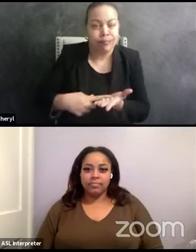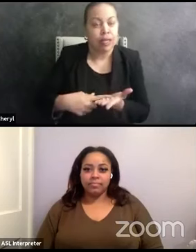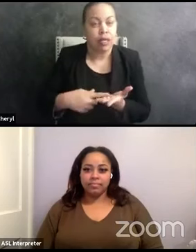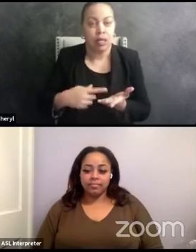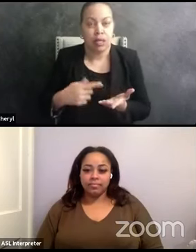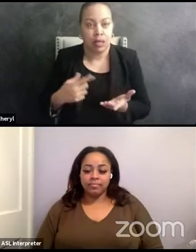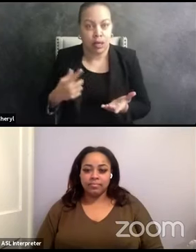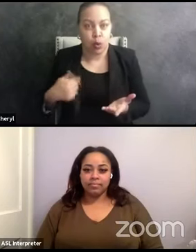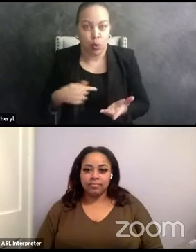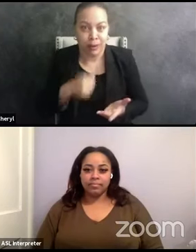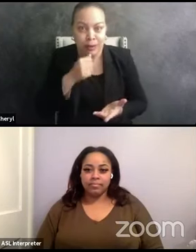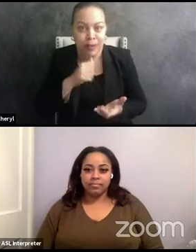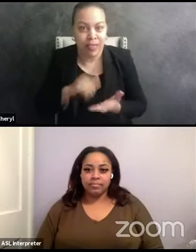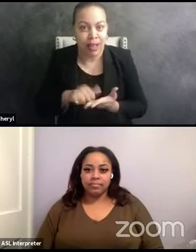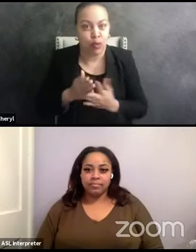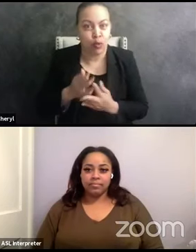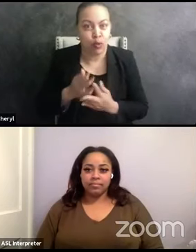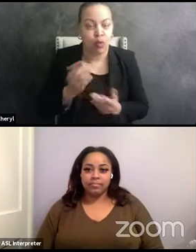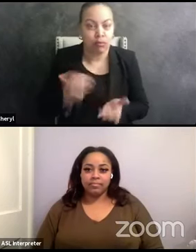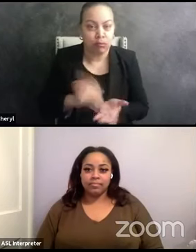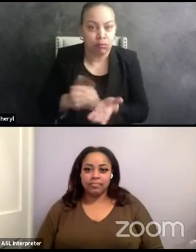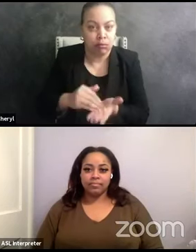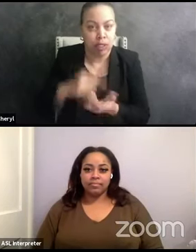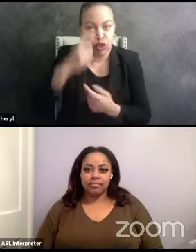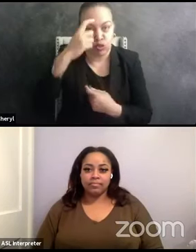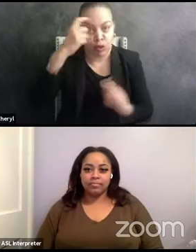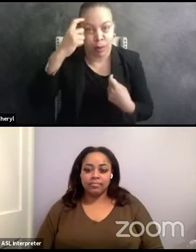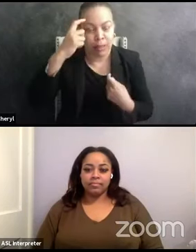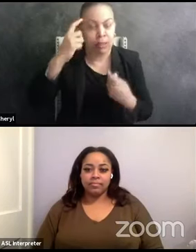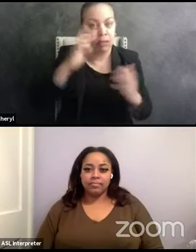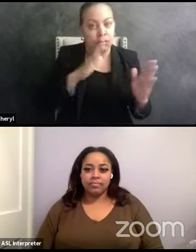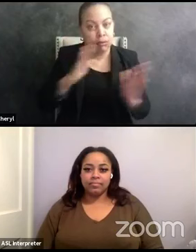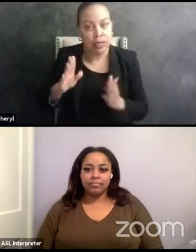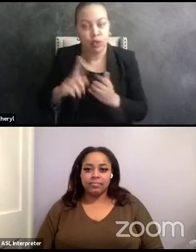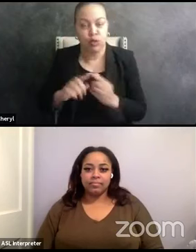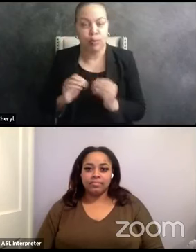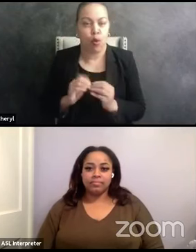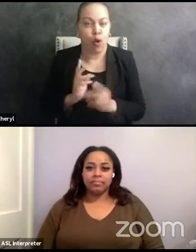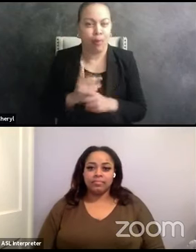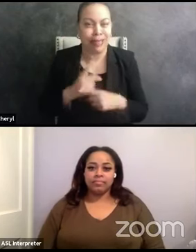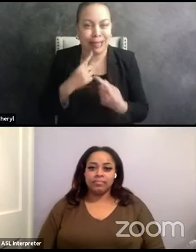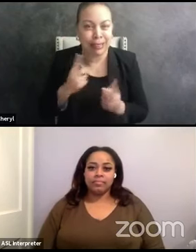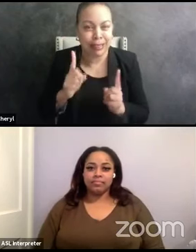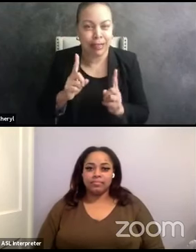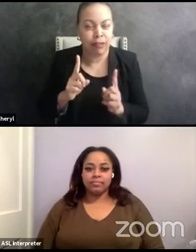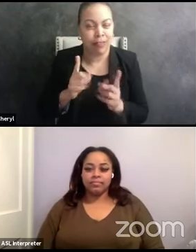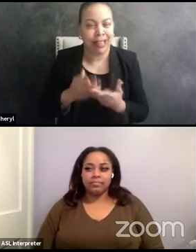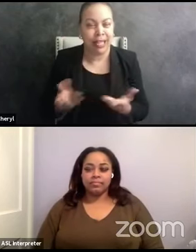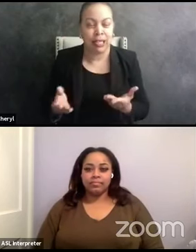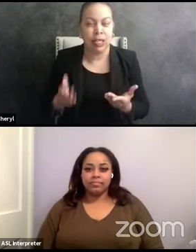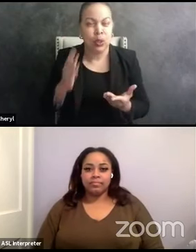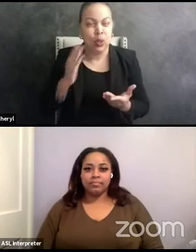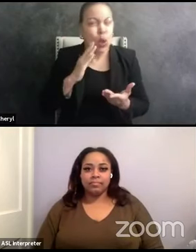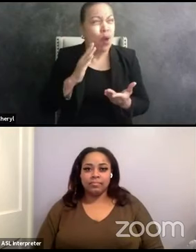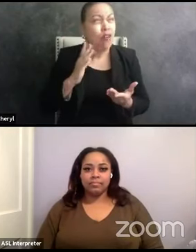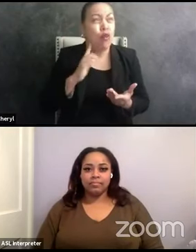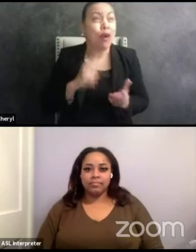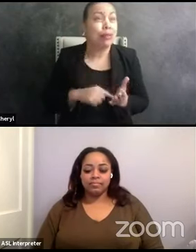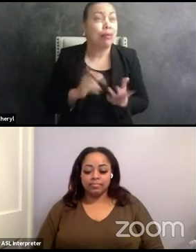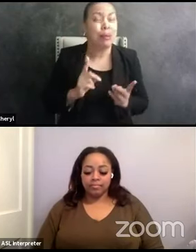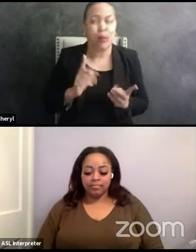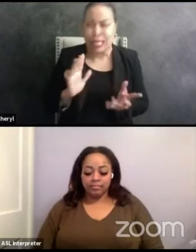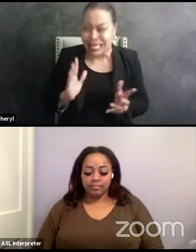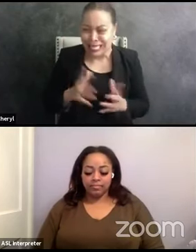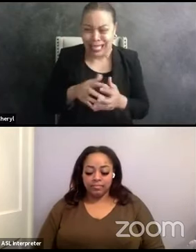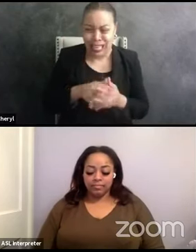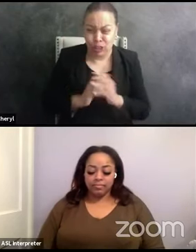and, into a place that's more productive. Like I envisioned it being this thing that's like, crap, I keep messing up intersectionality.